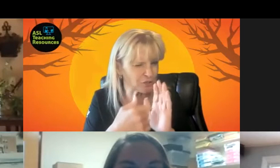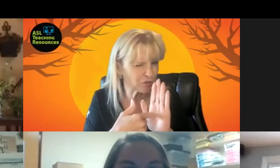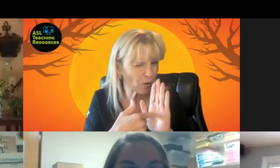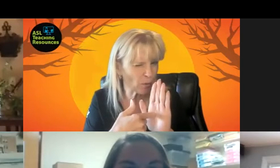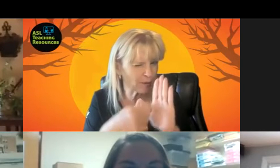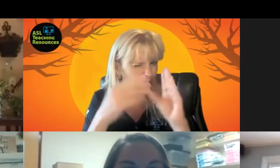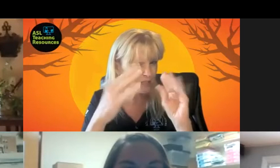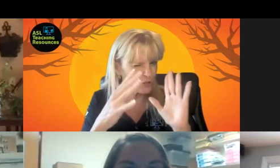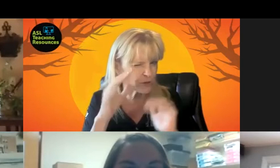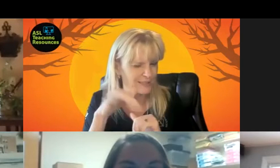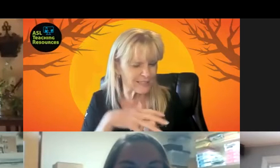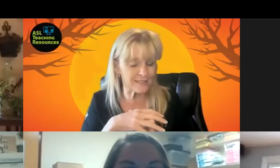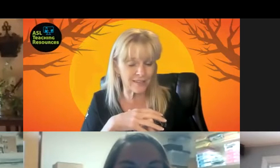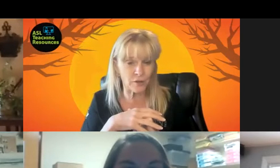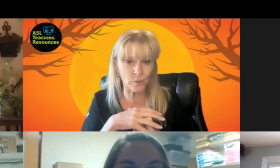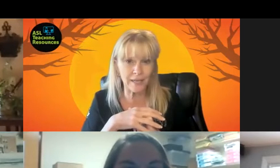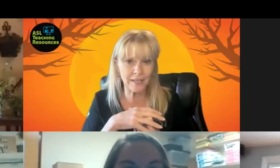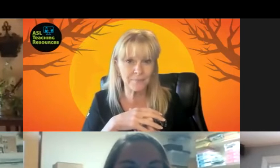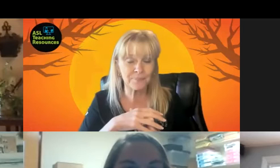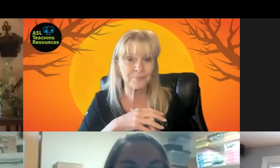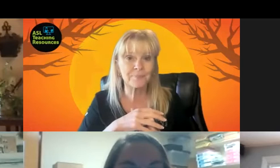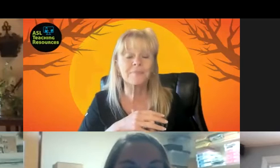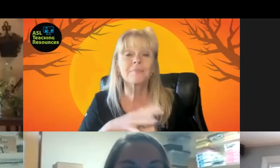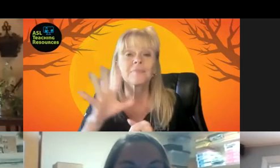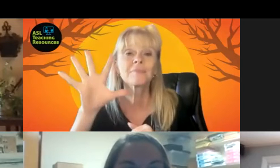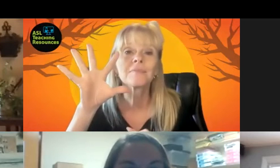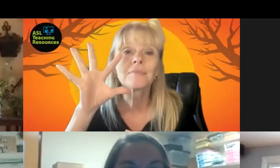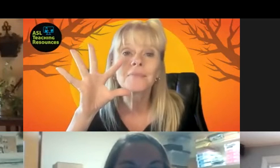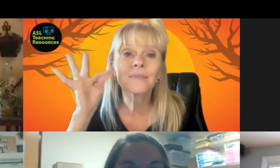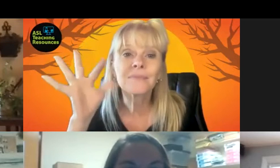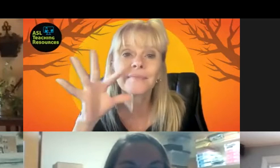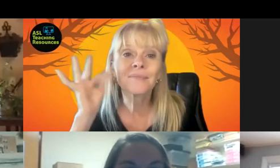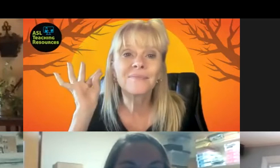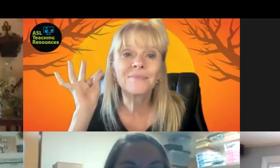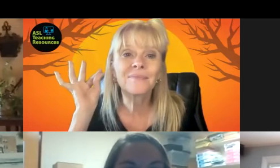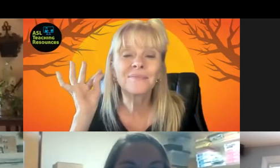I show the teacher this? Are you ready?